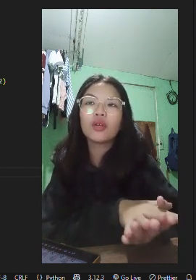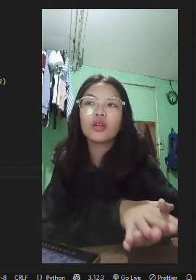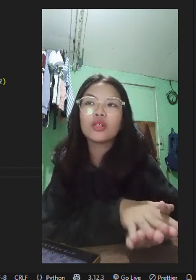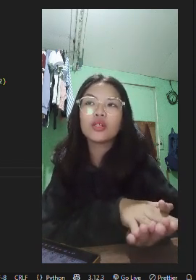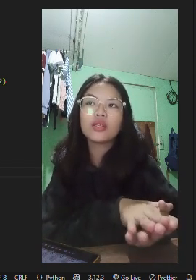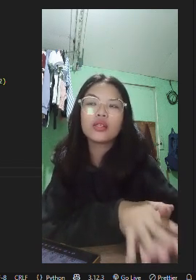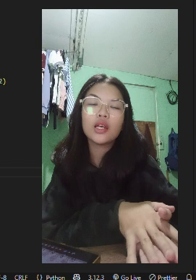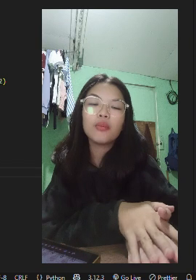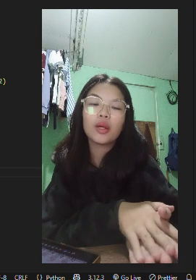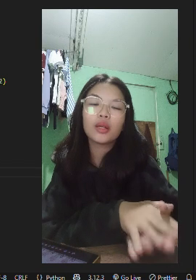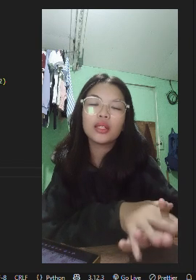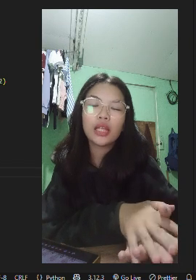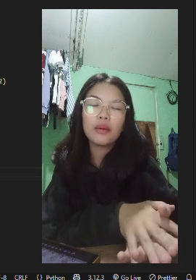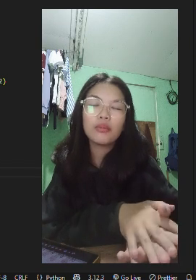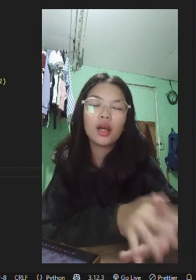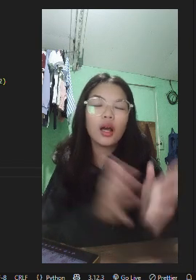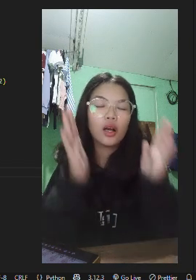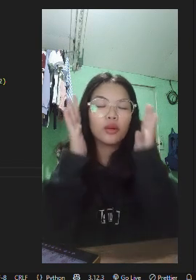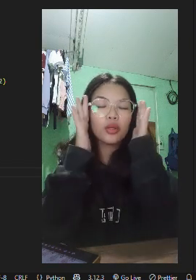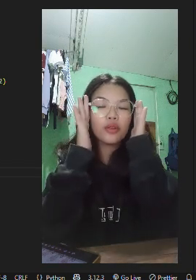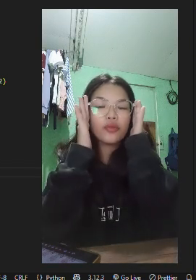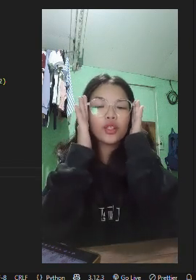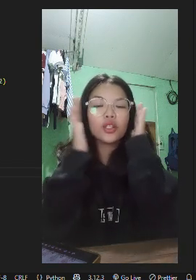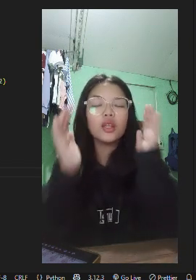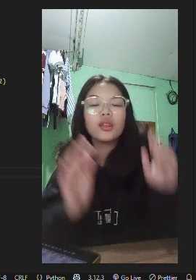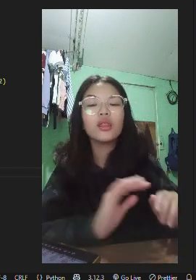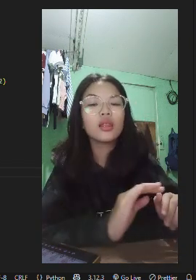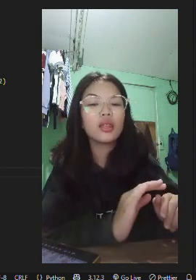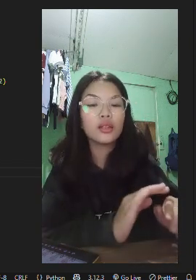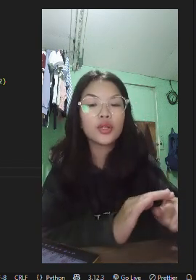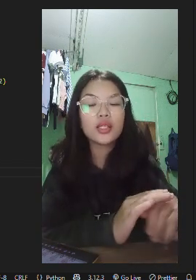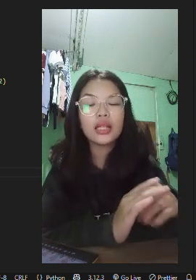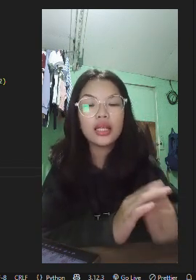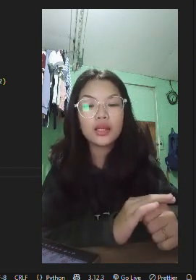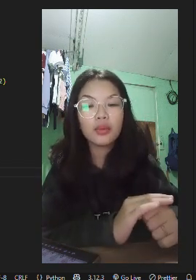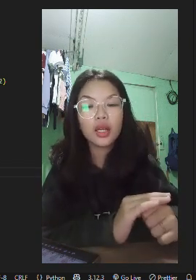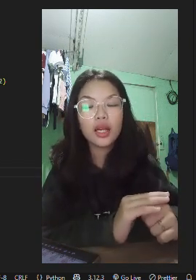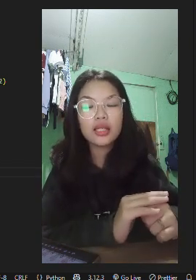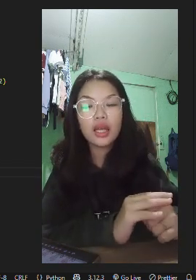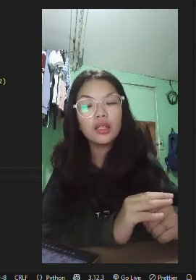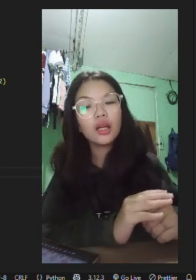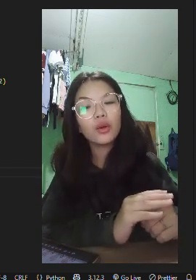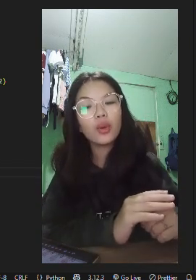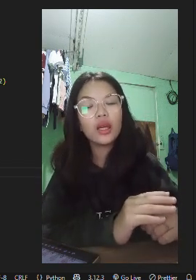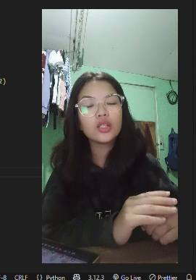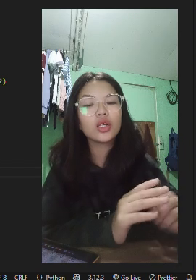ASR recognition system, a real-time computer vision that translates American